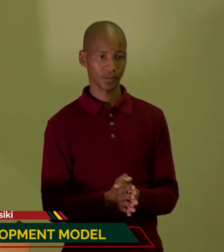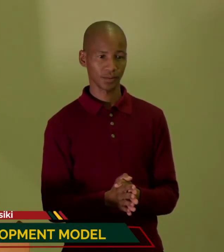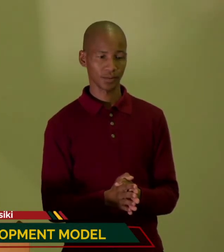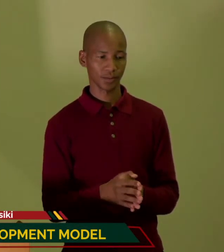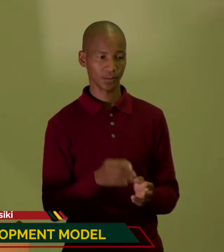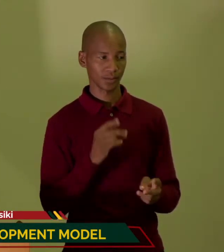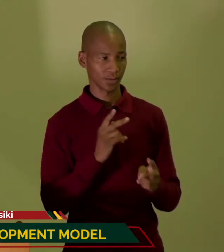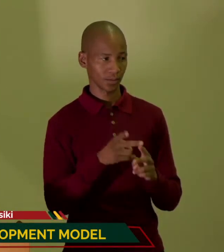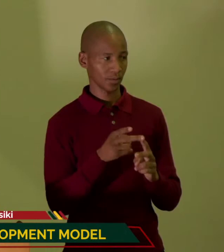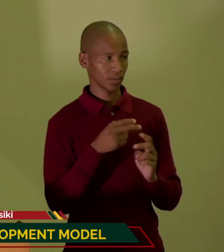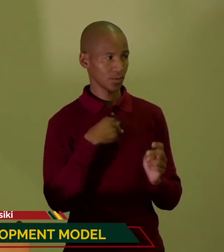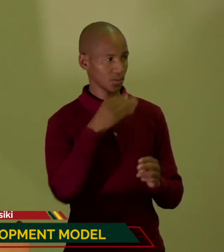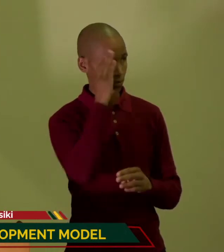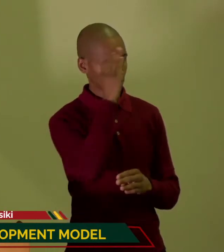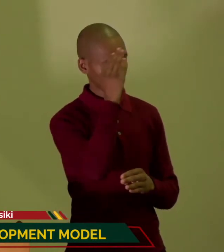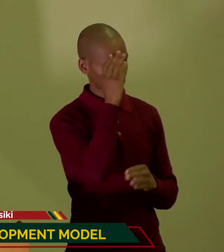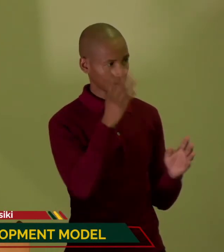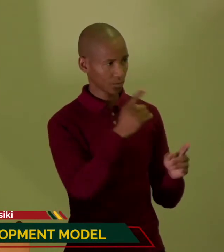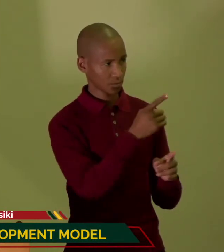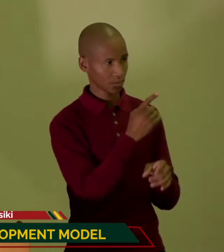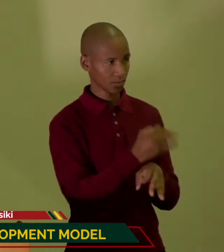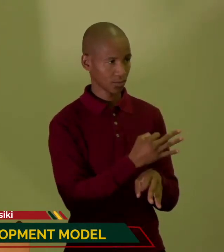Raudume Sandate.